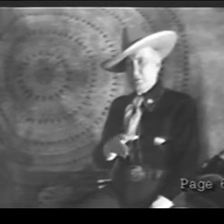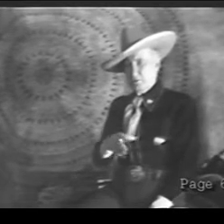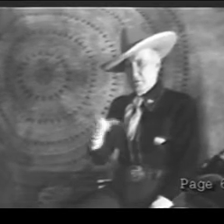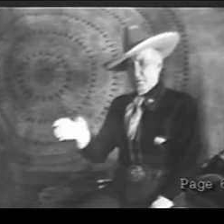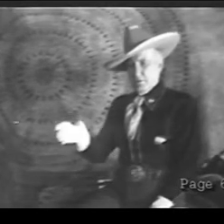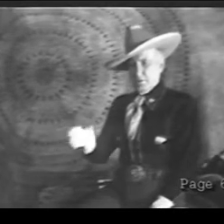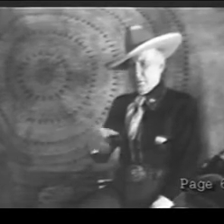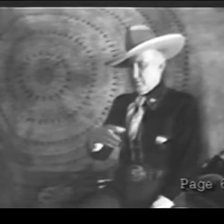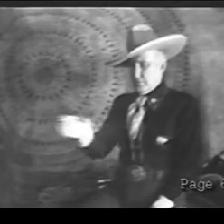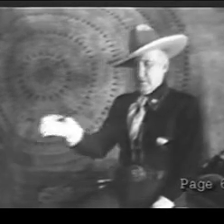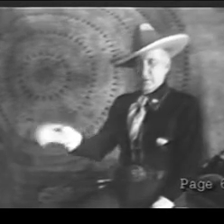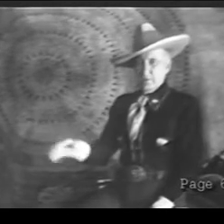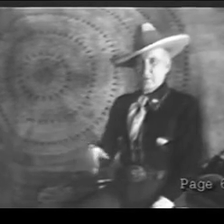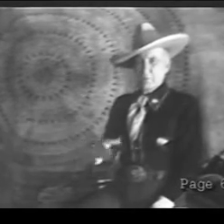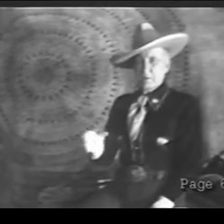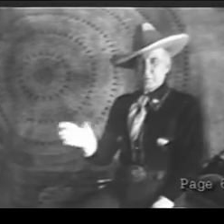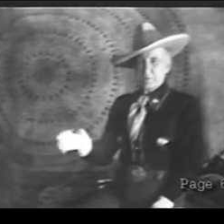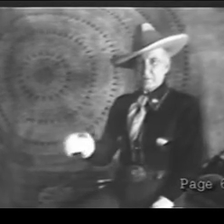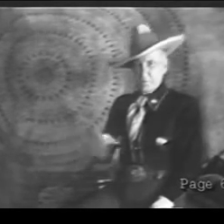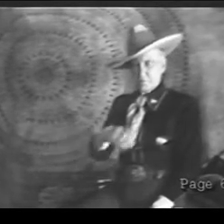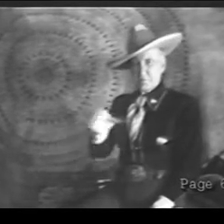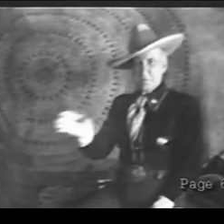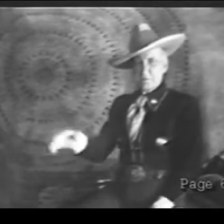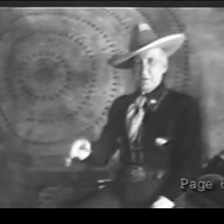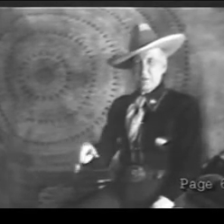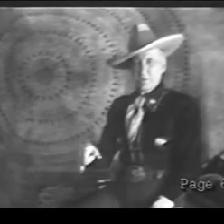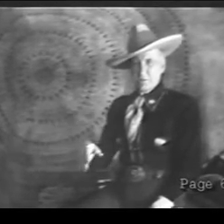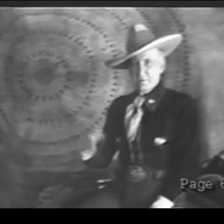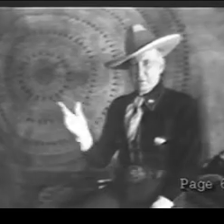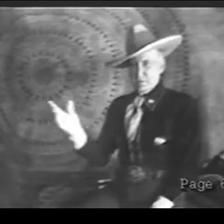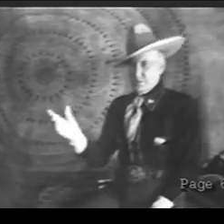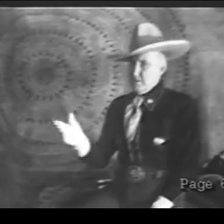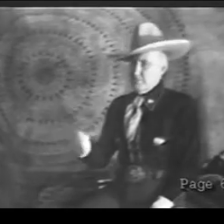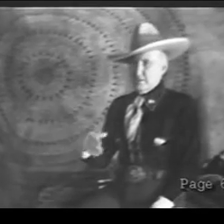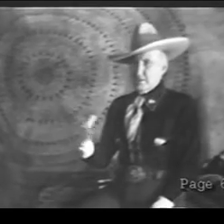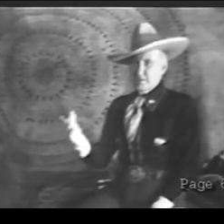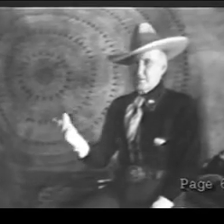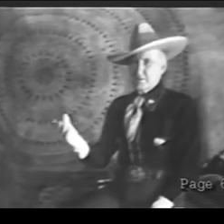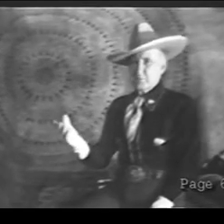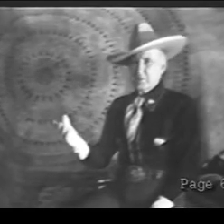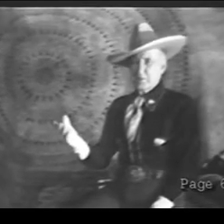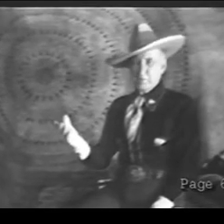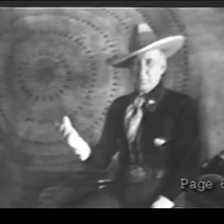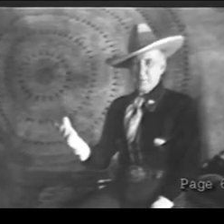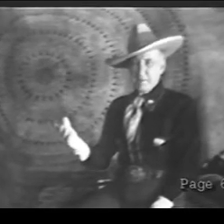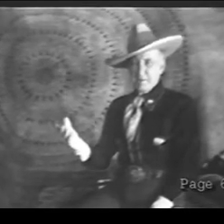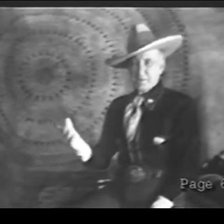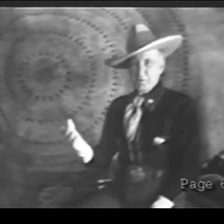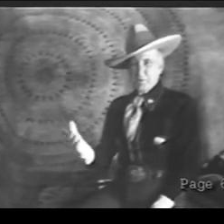fellow could get at all familiar with what was his mother-in-law, there's a chance they might get cozy someday, you know. So in